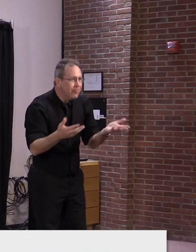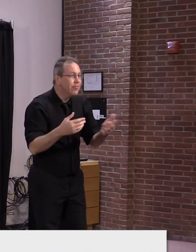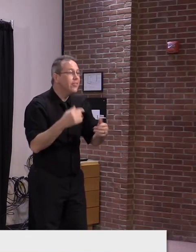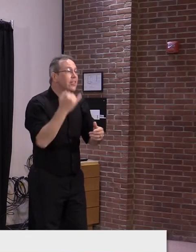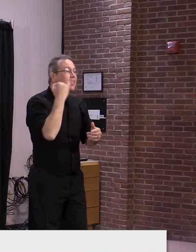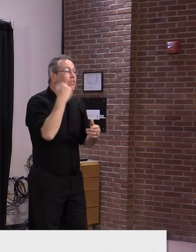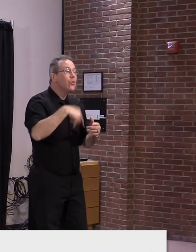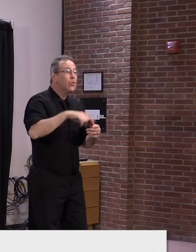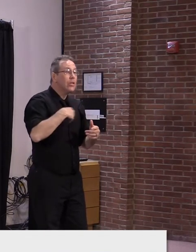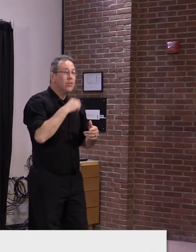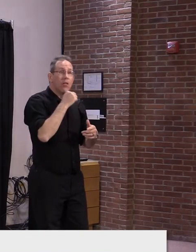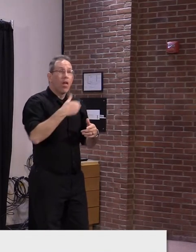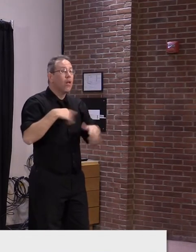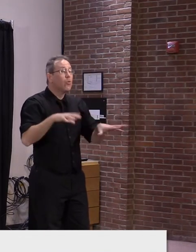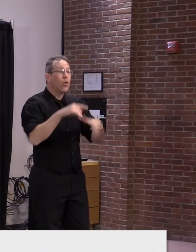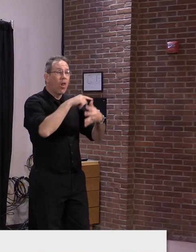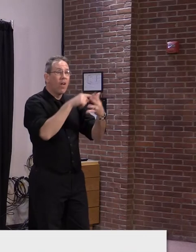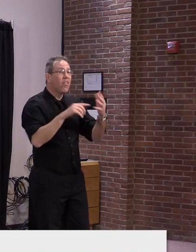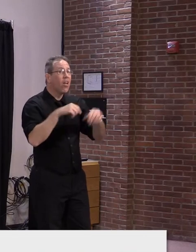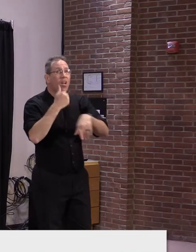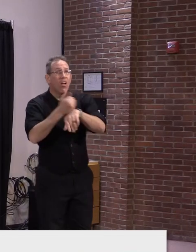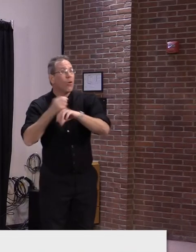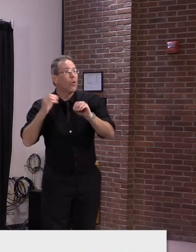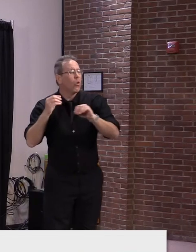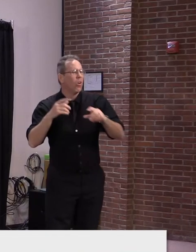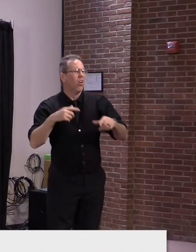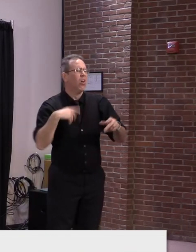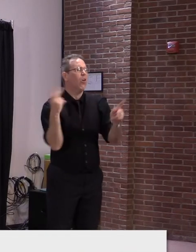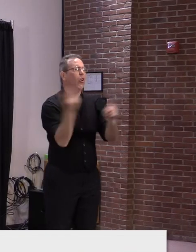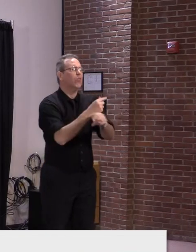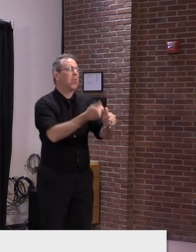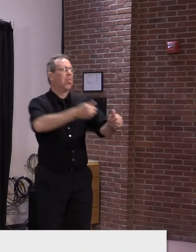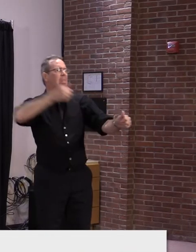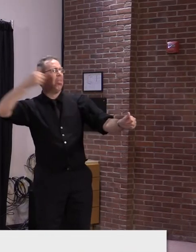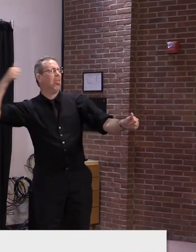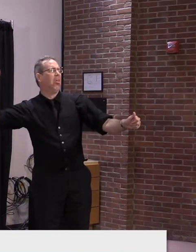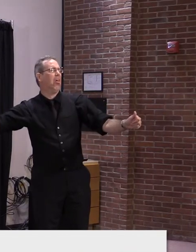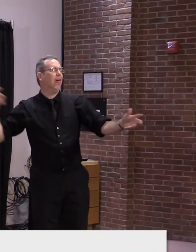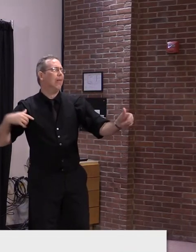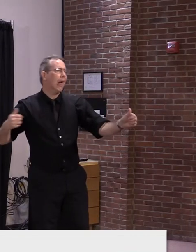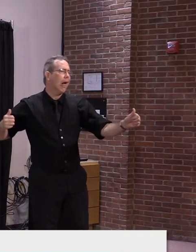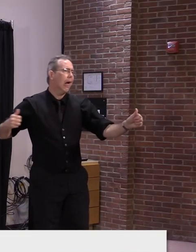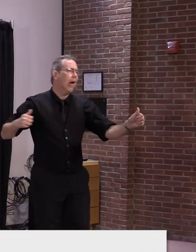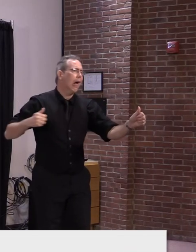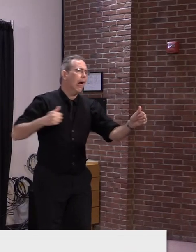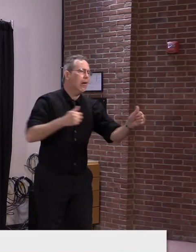So if we can look at it with the glass half full, maybe that's a better approach.